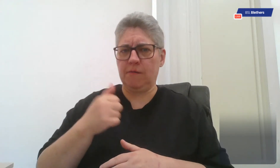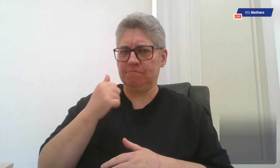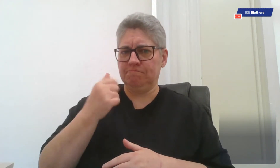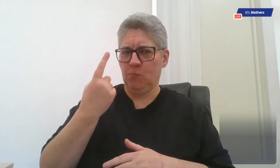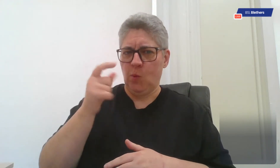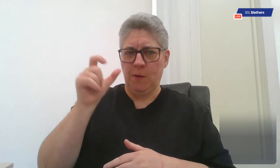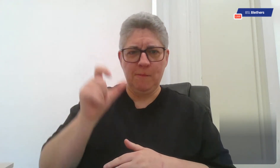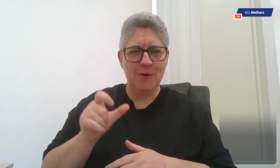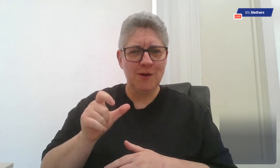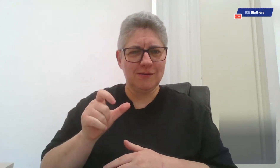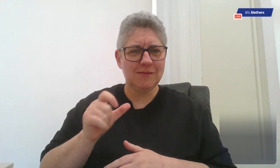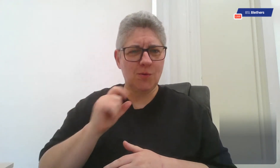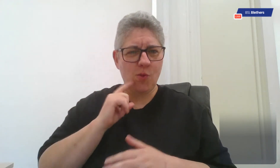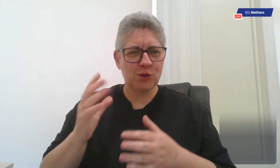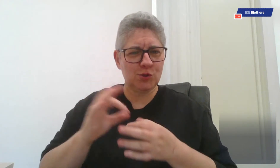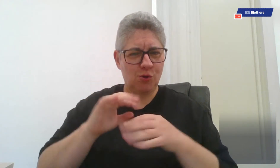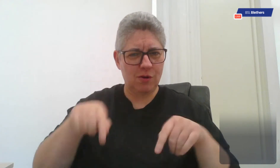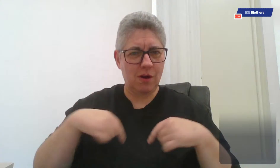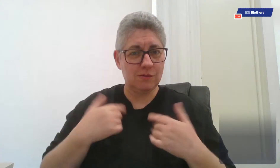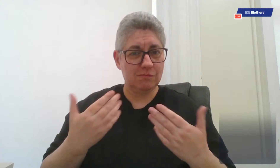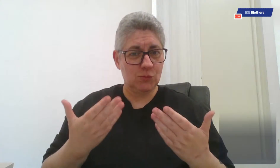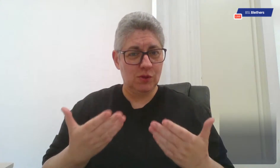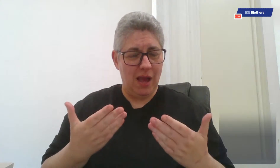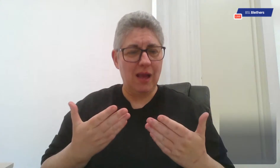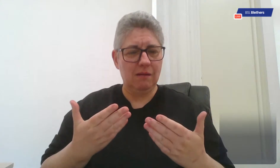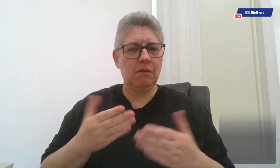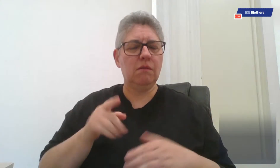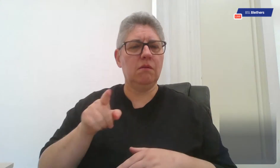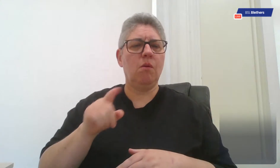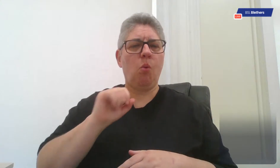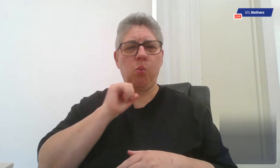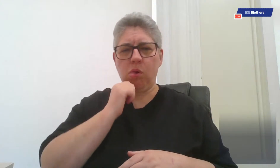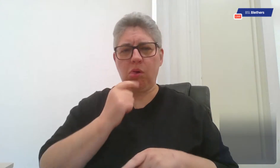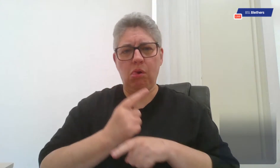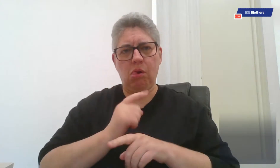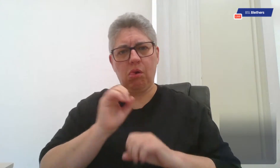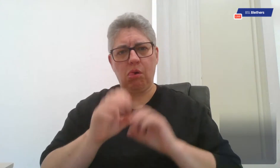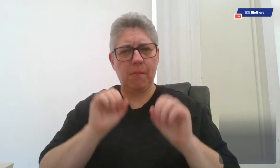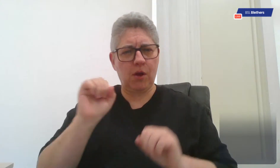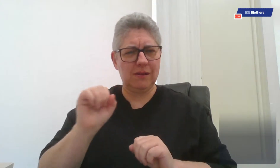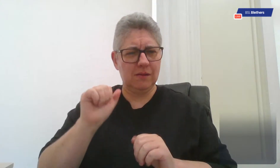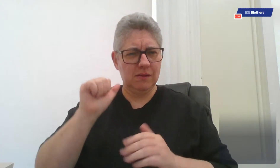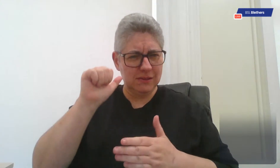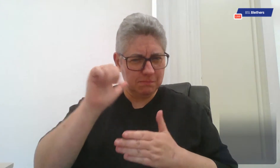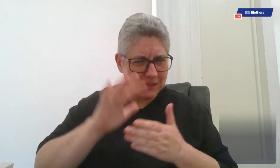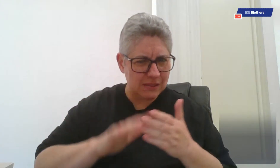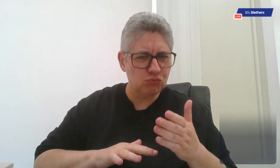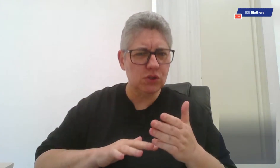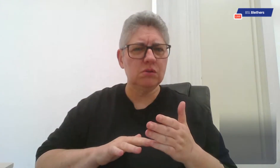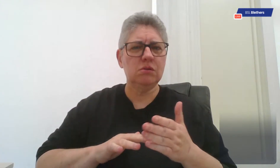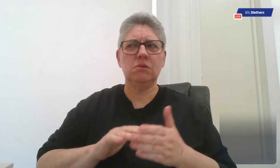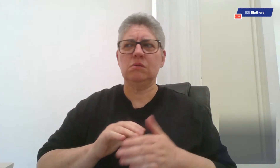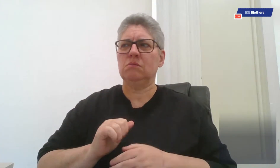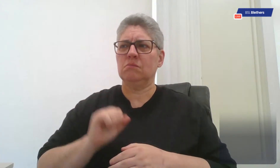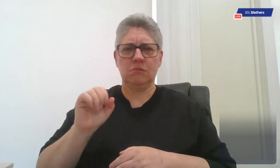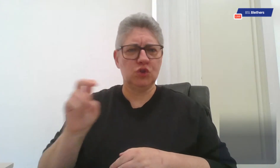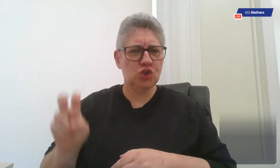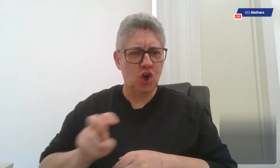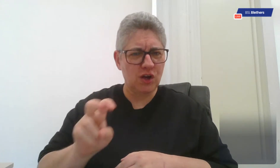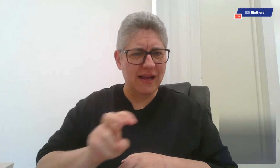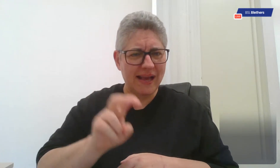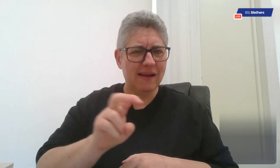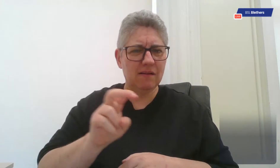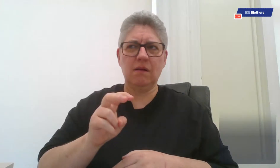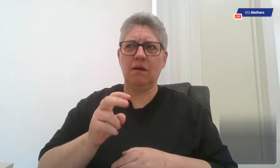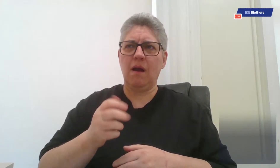consider that initiative to recruit more foster carers in relation to the deaf community. So our guest tonight will be talking